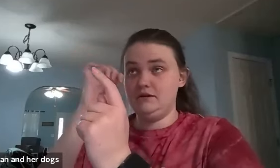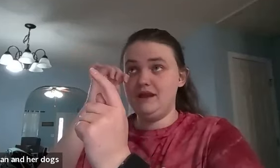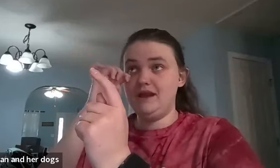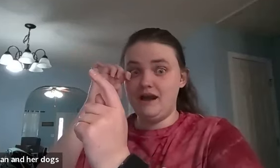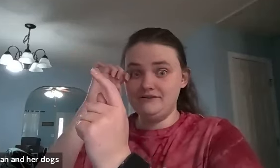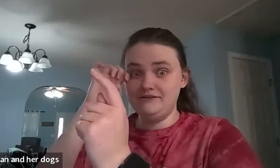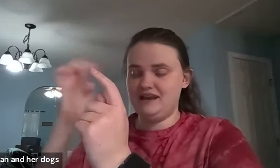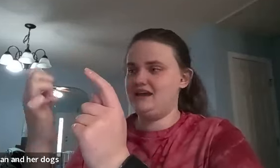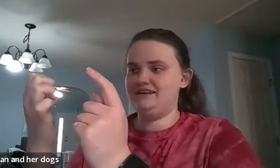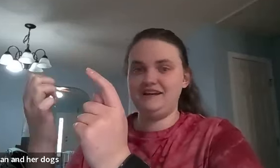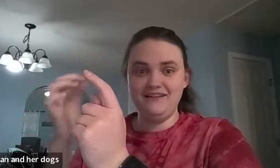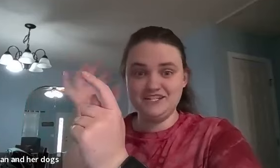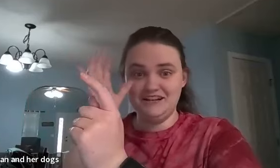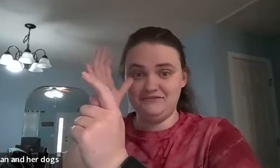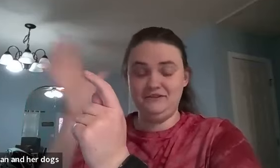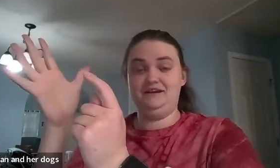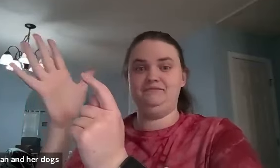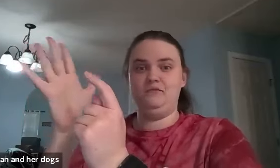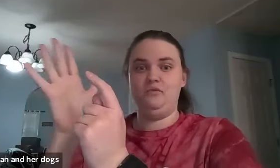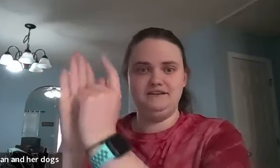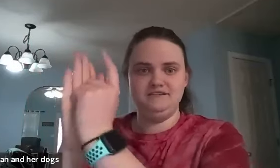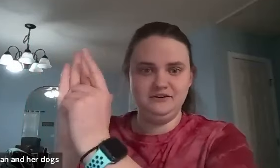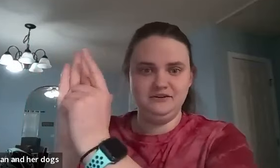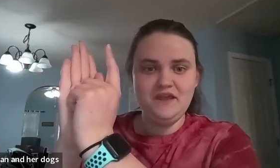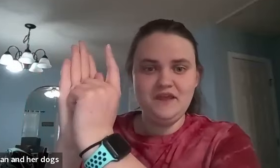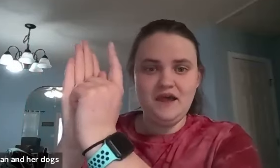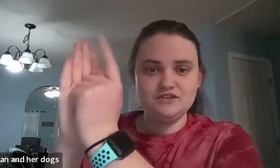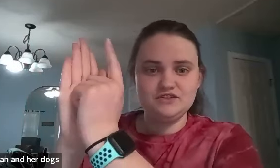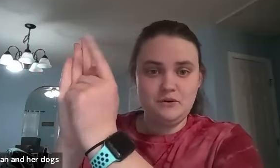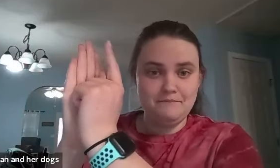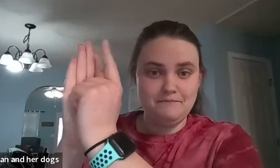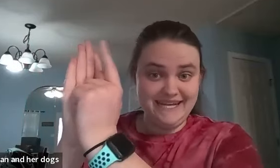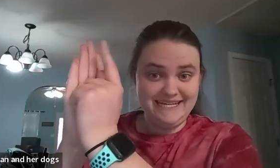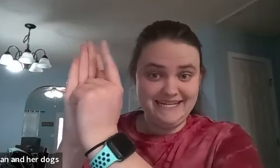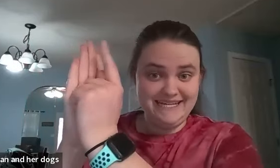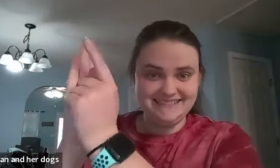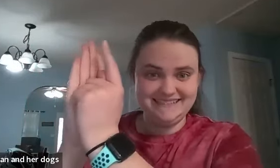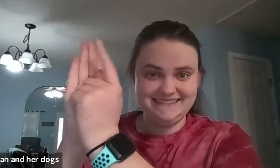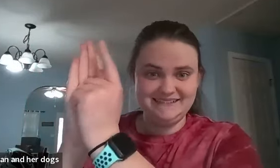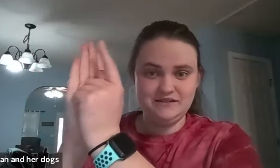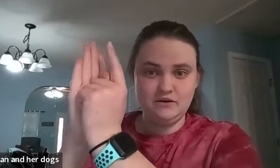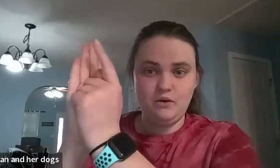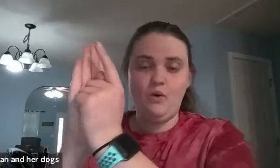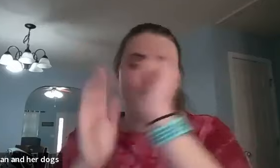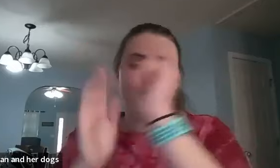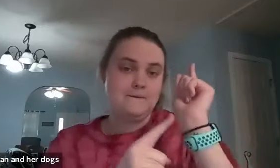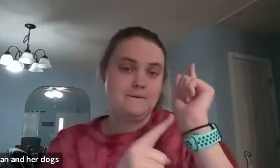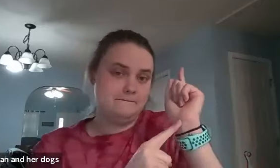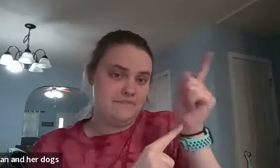my eye was like, I had like an eyelash and I could feel it and I widened a little. So minute or